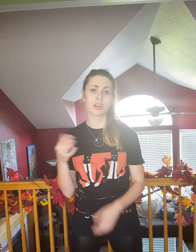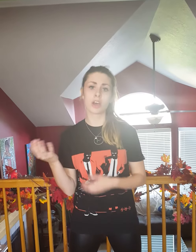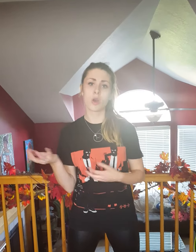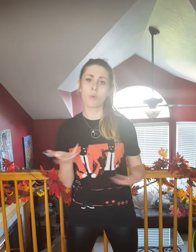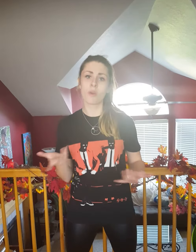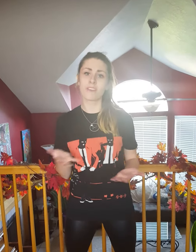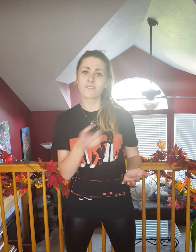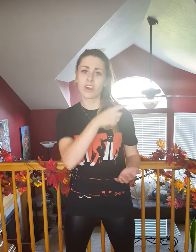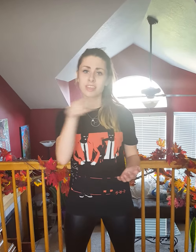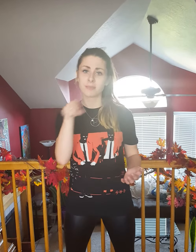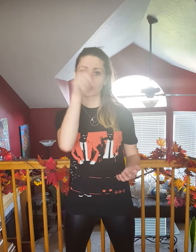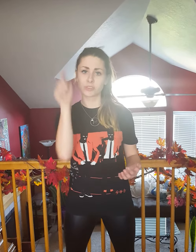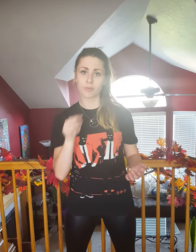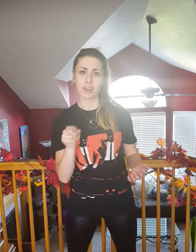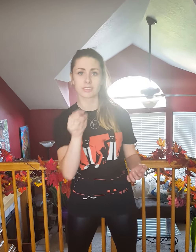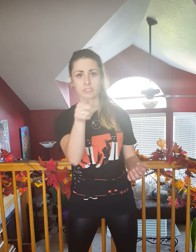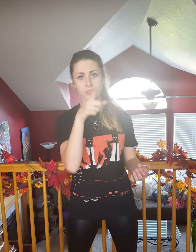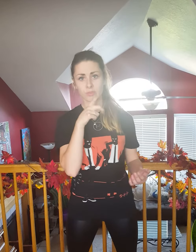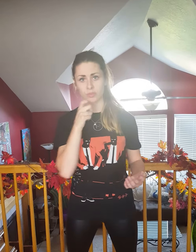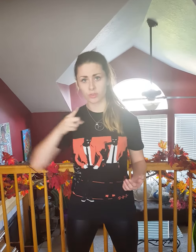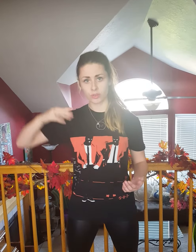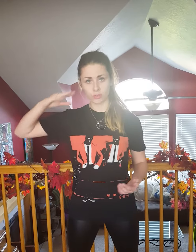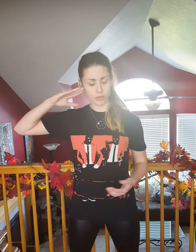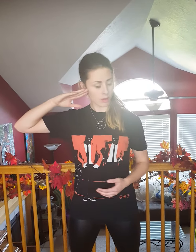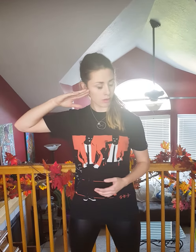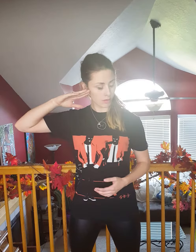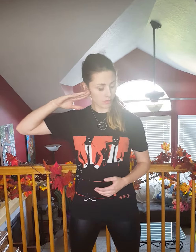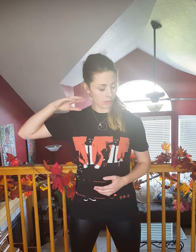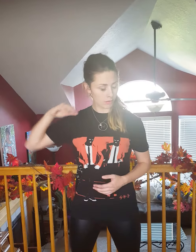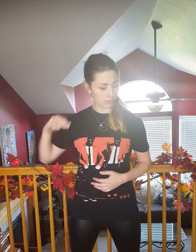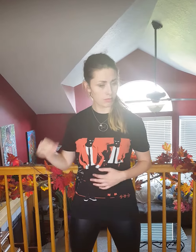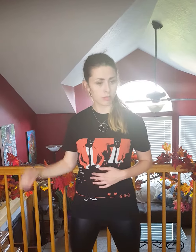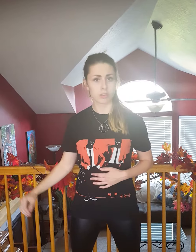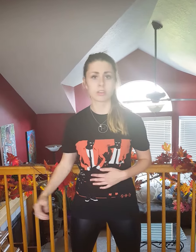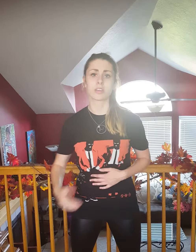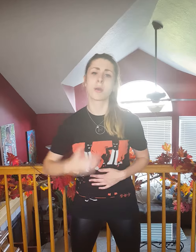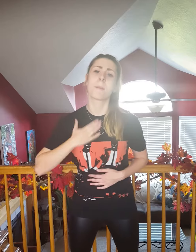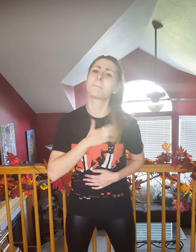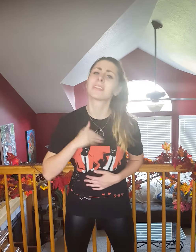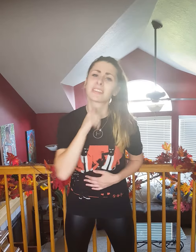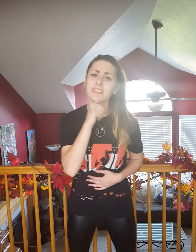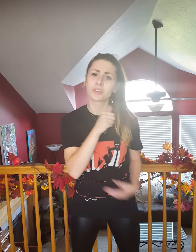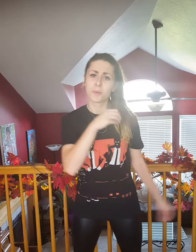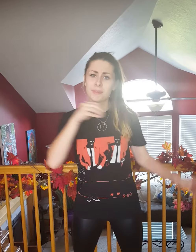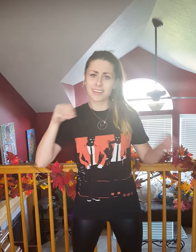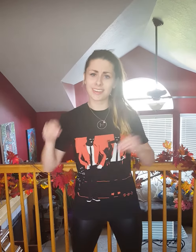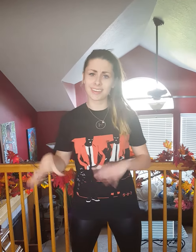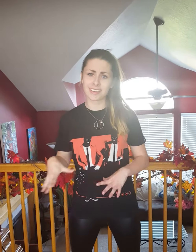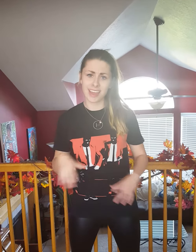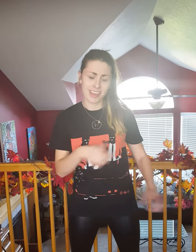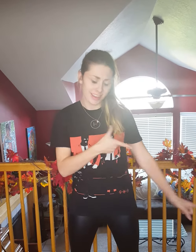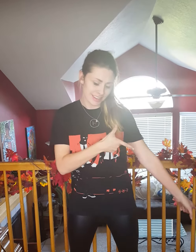Wait for them to ask you who you know Please don't make any